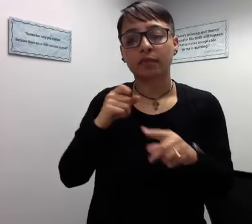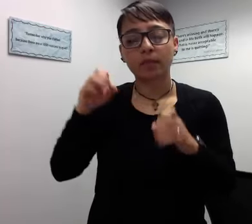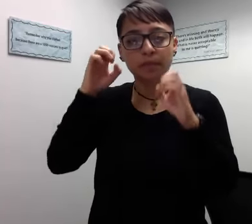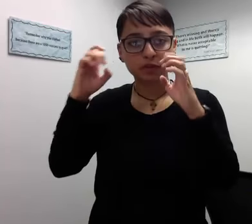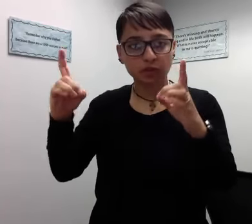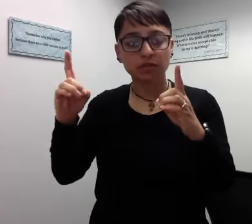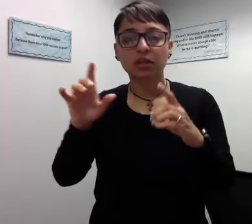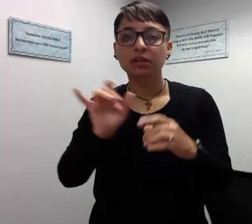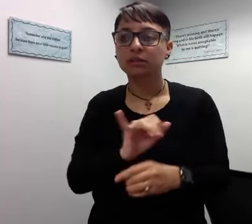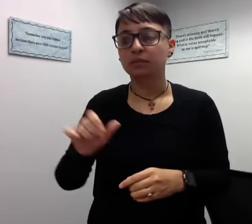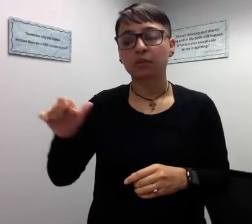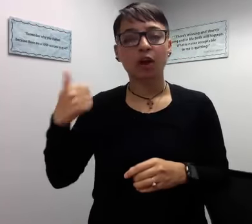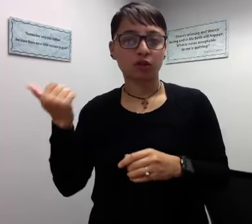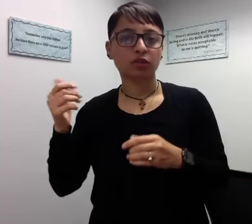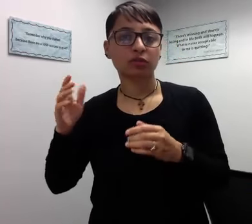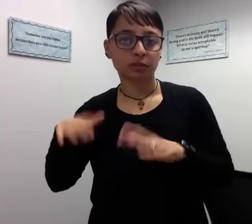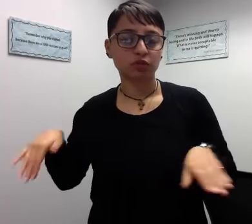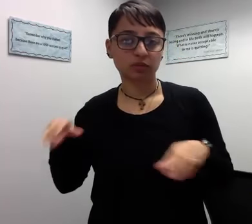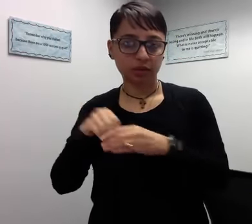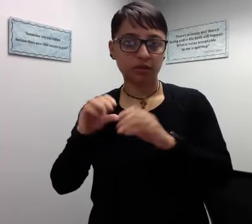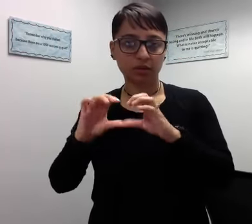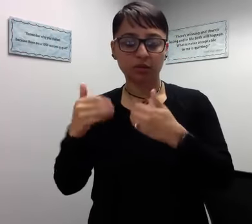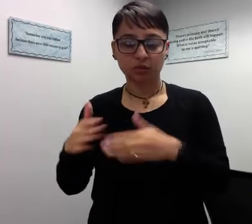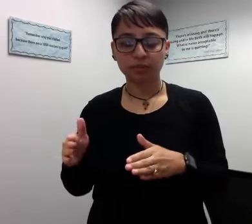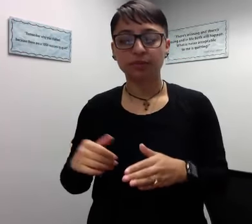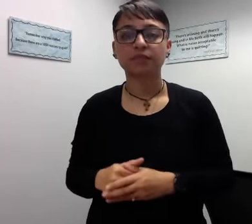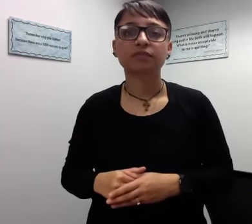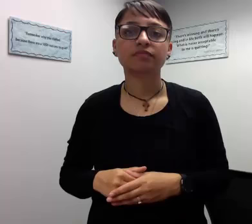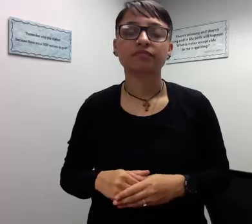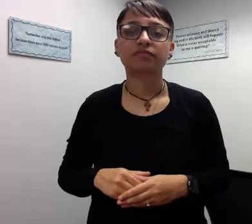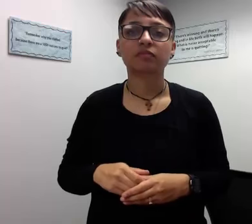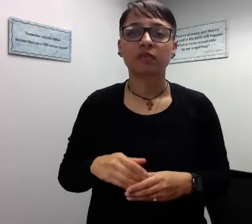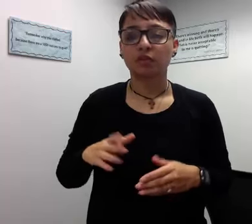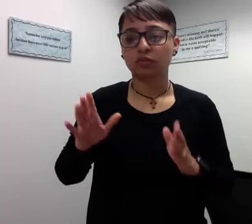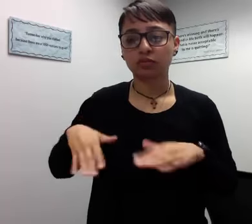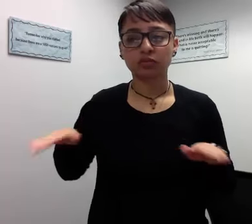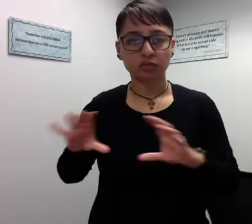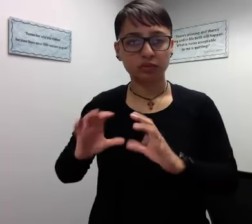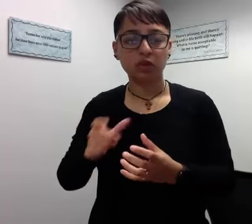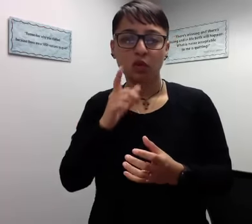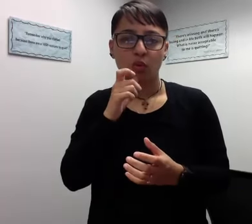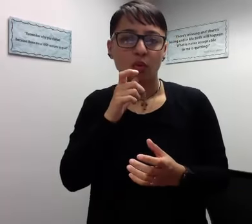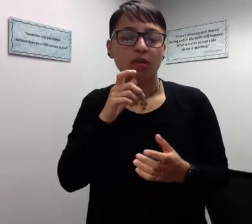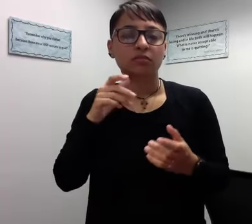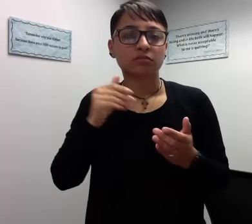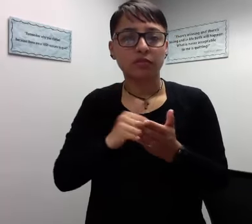that classroom. And so kids who have ADHD often have 504 plans, and